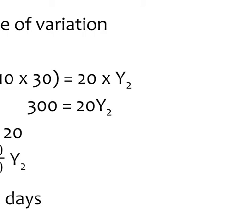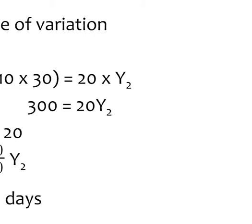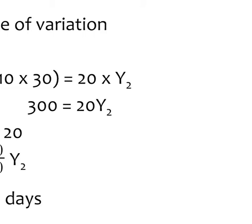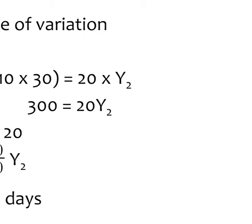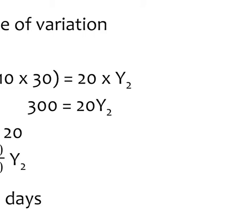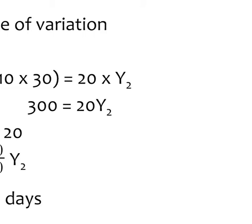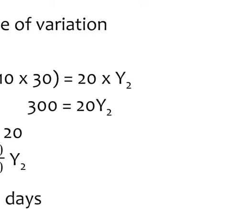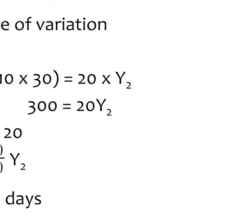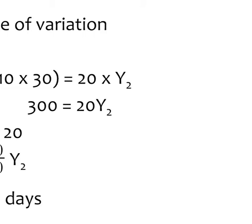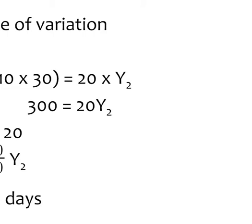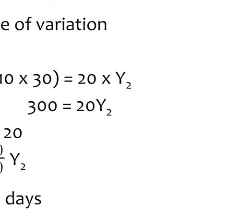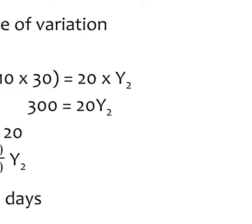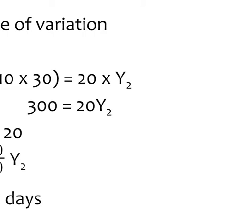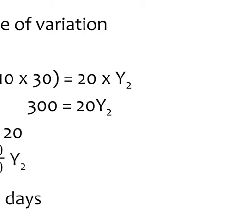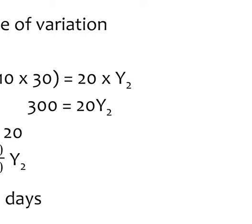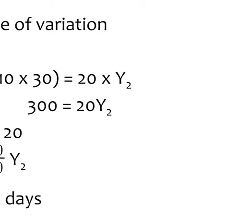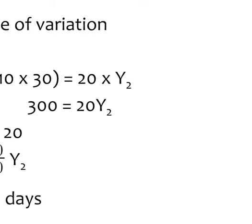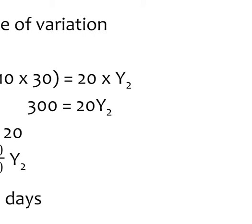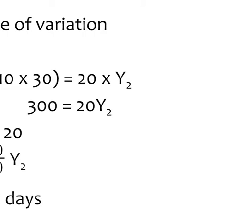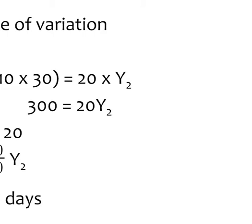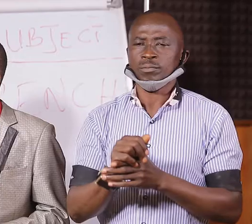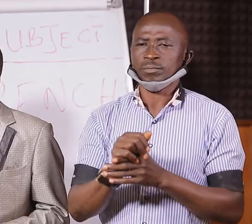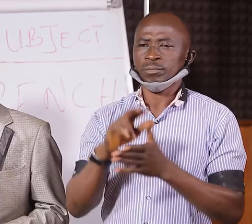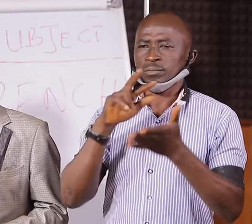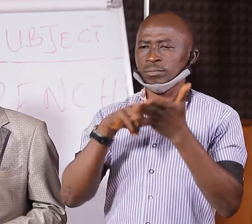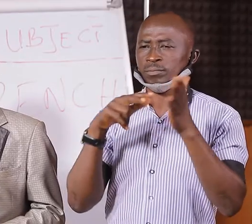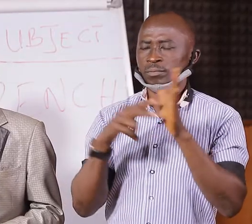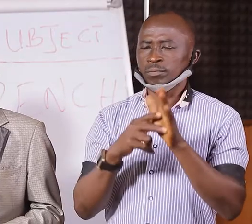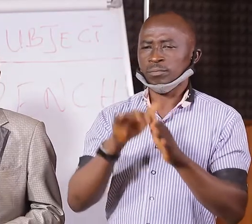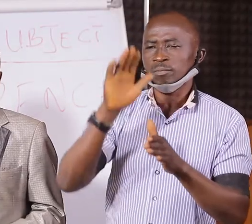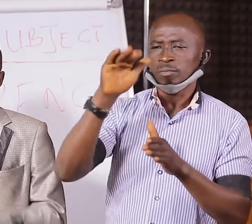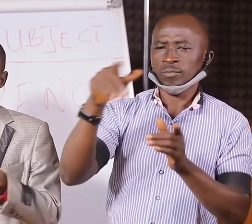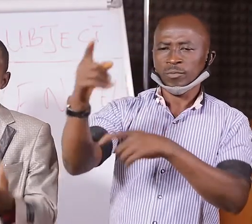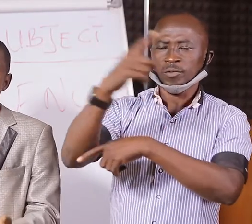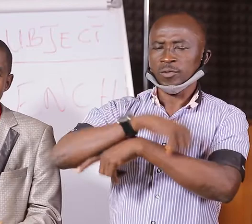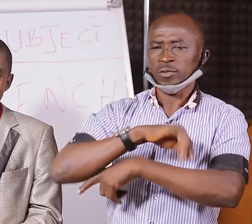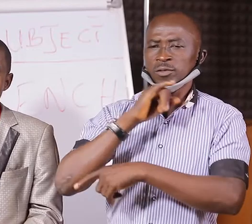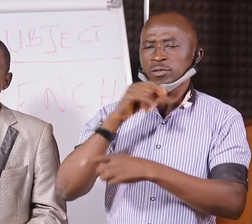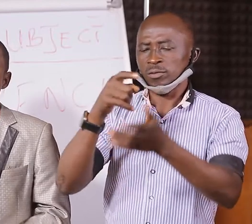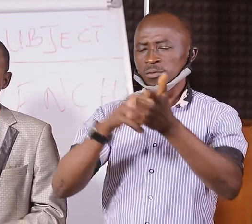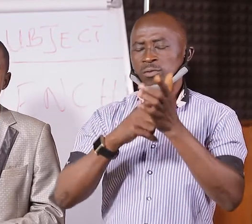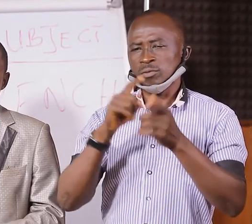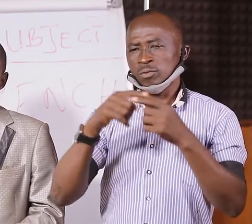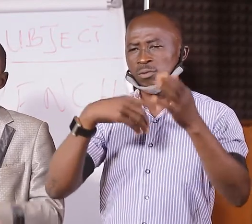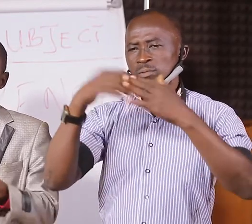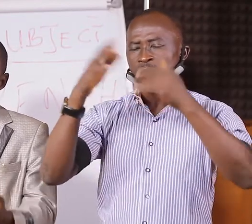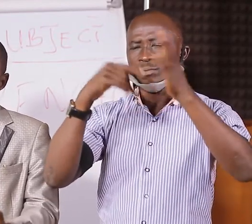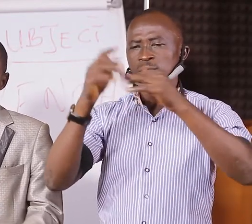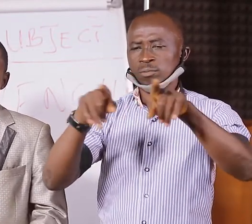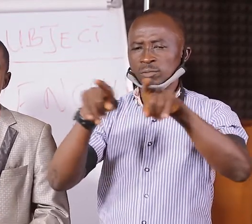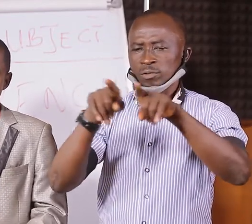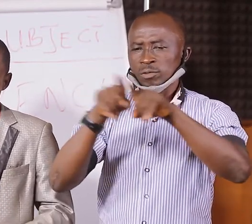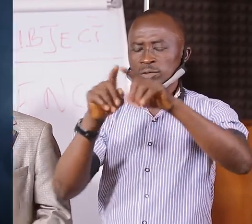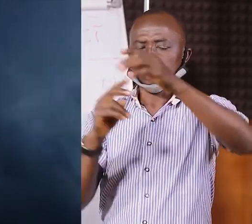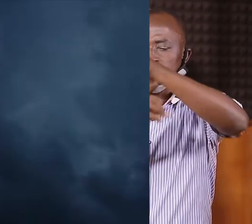y2 is 15. That is, 15 days is required to build